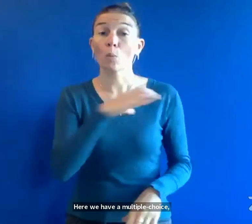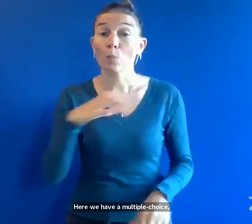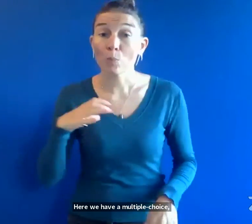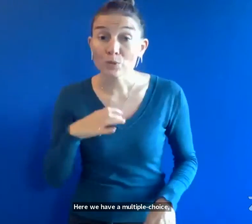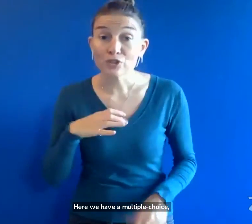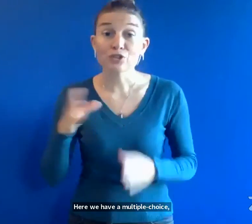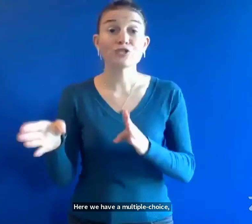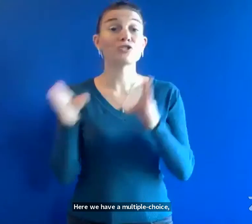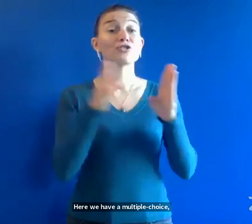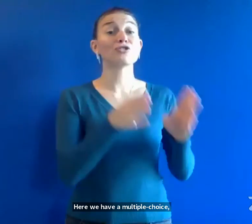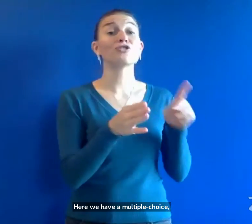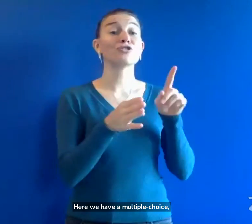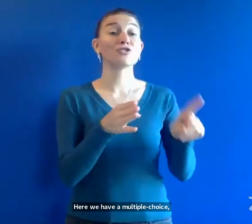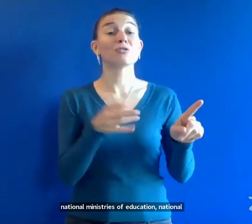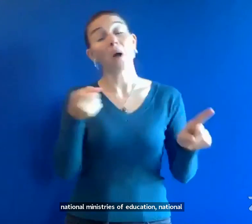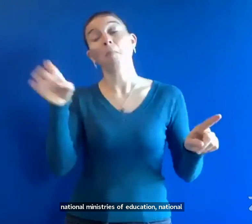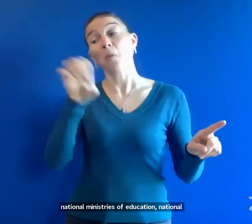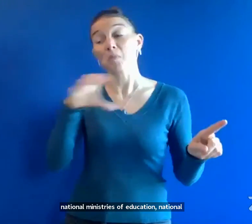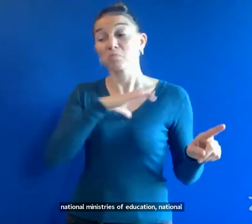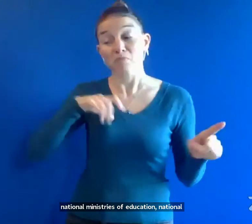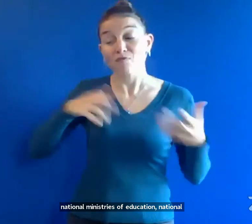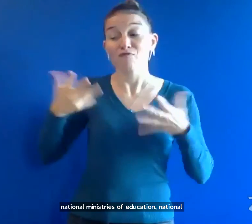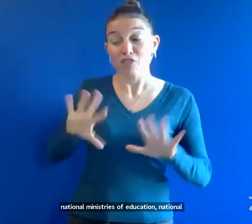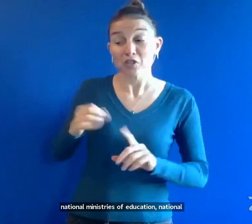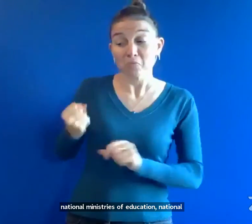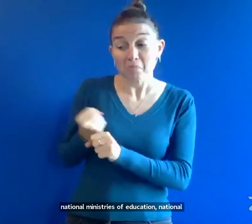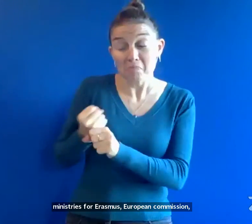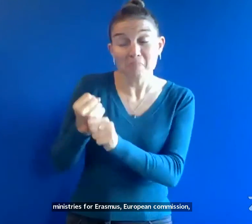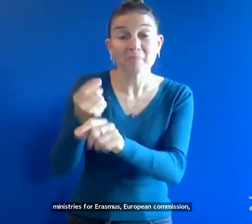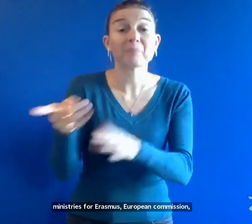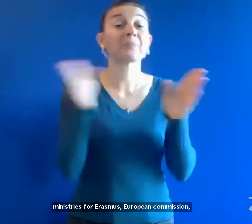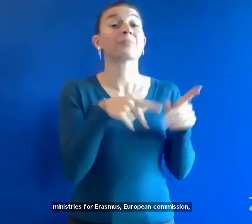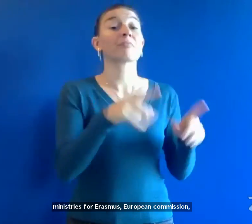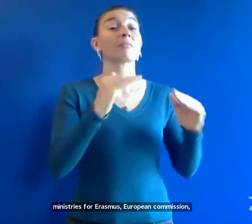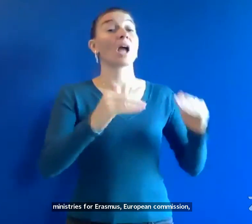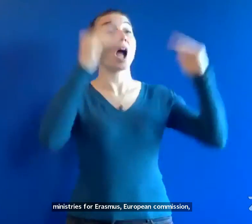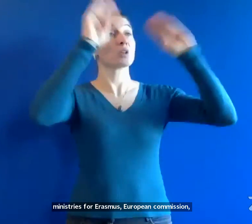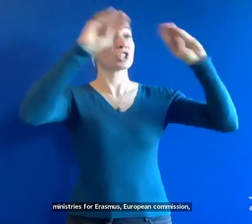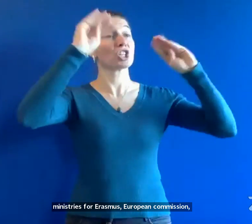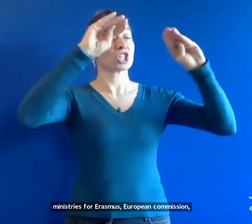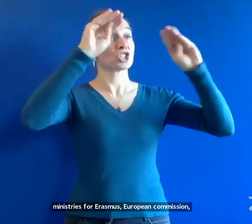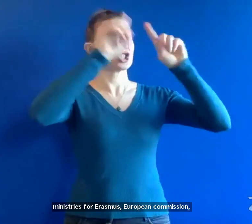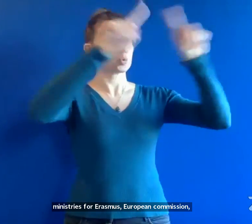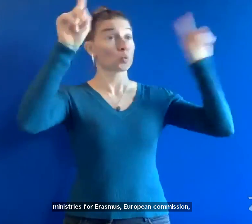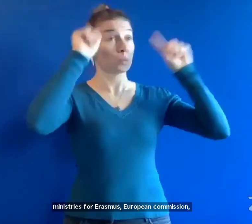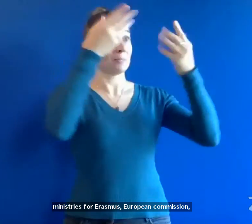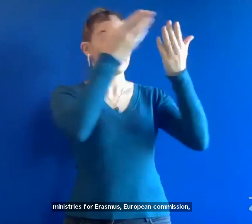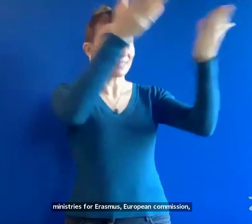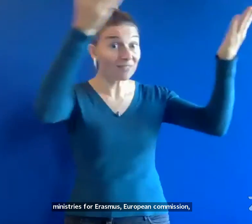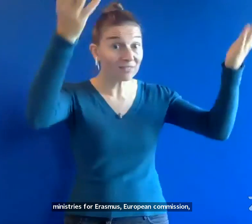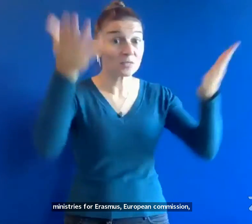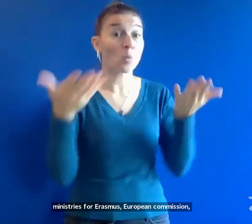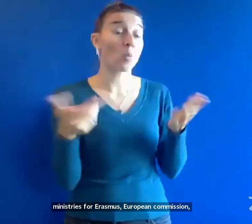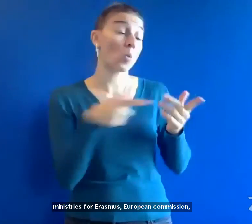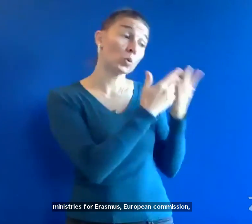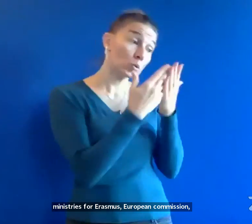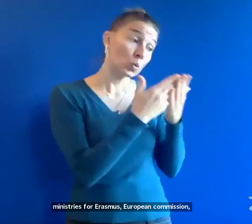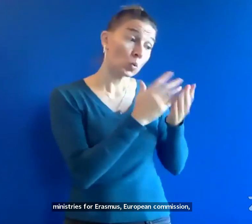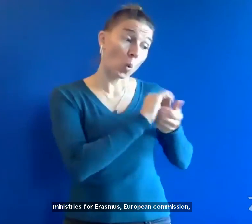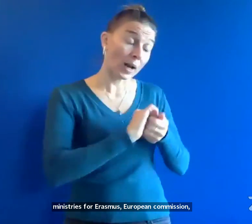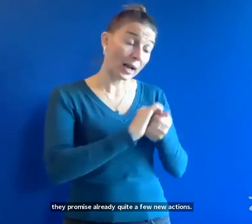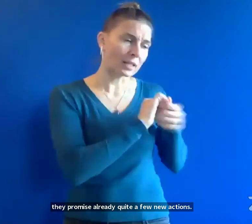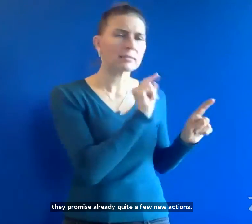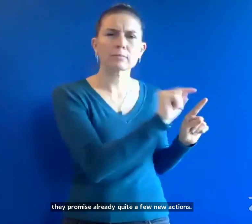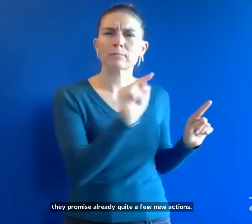few new actions. The higher education institutions themselves and student